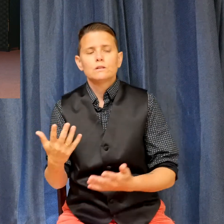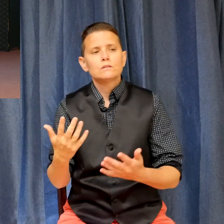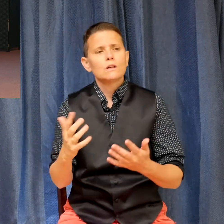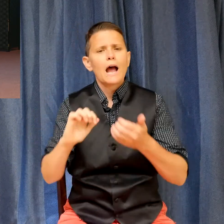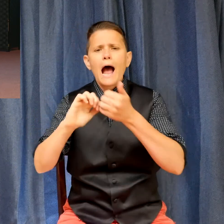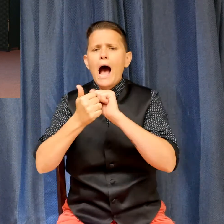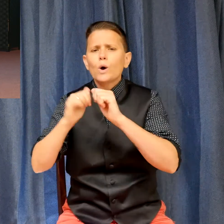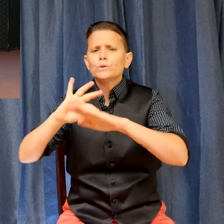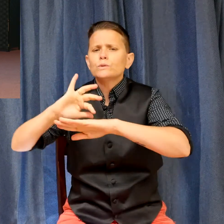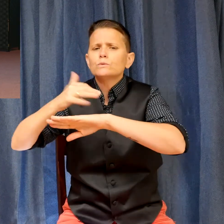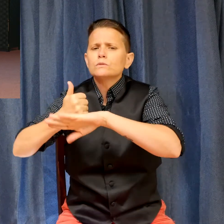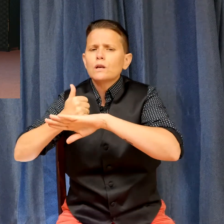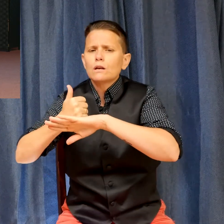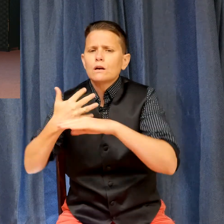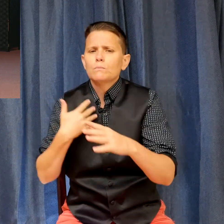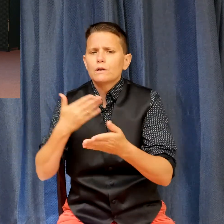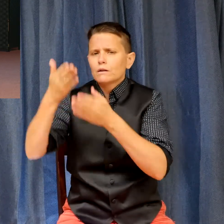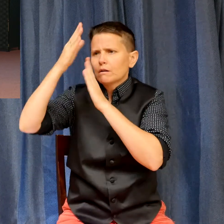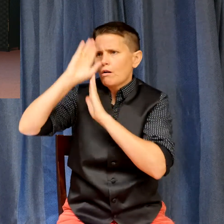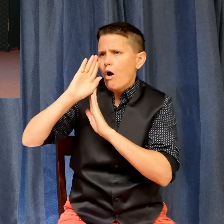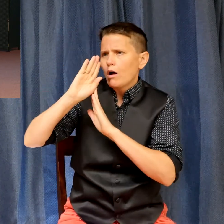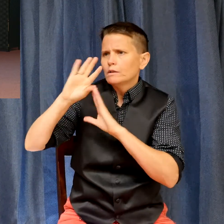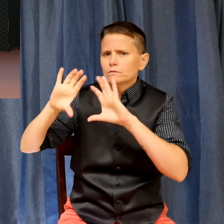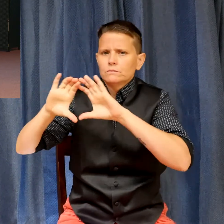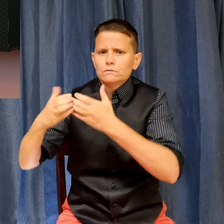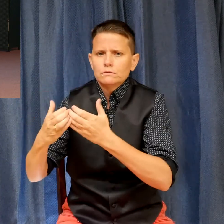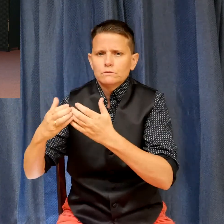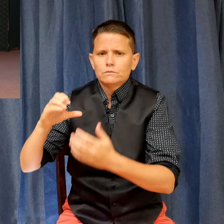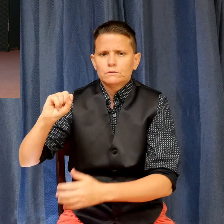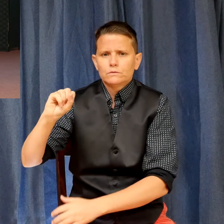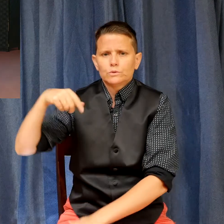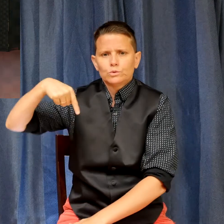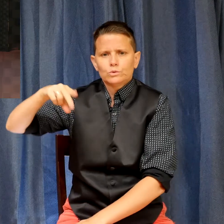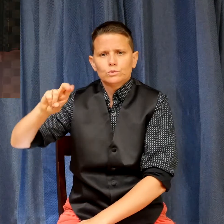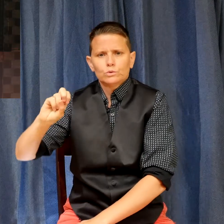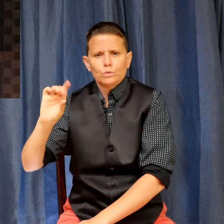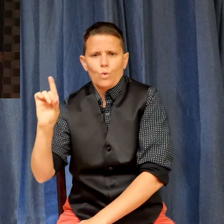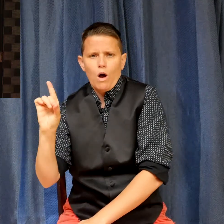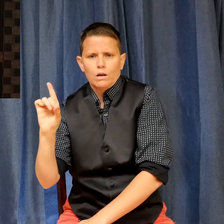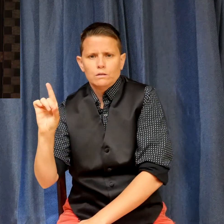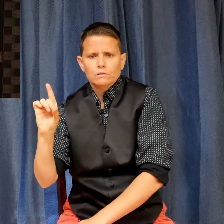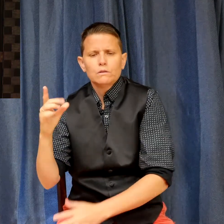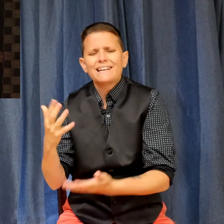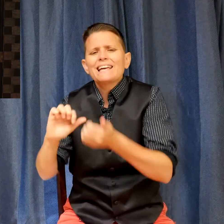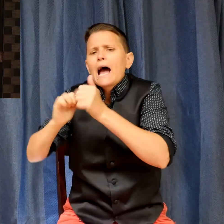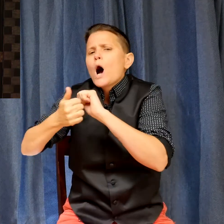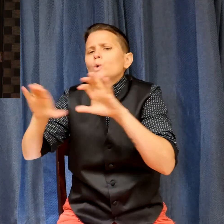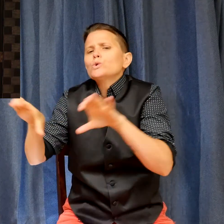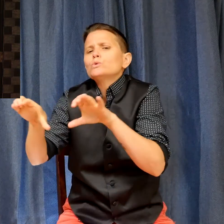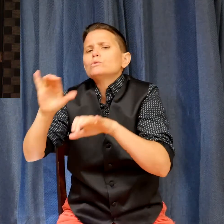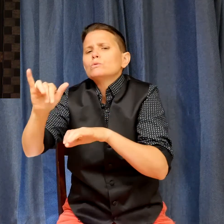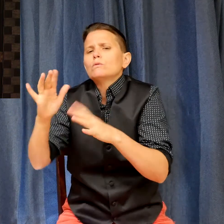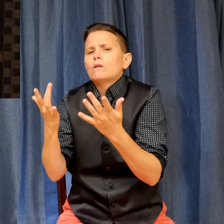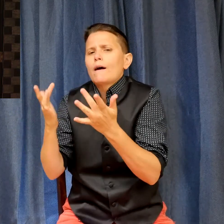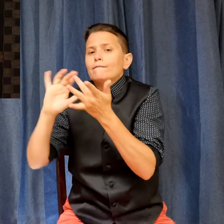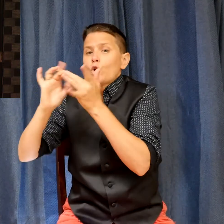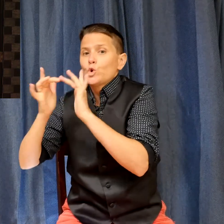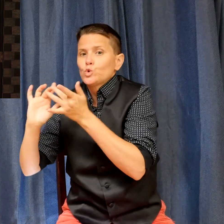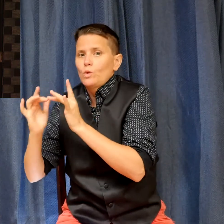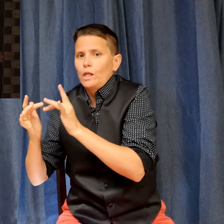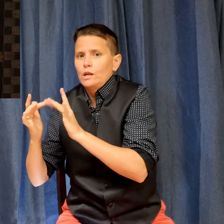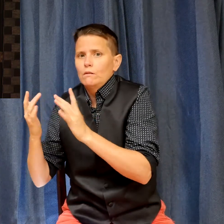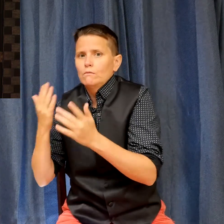how many is like that sweet spot? So Sure. Good questions. I think the sweet spot for the number in a